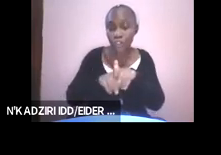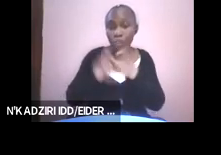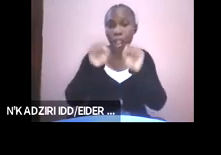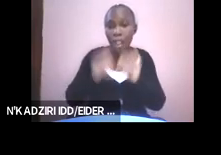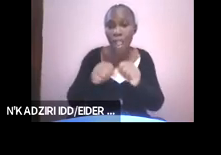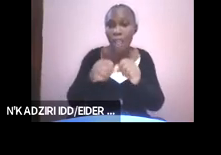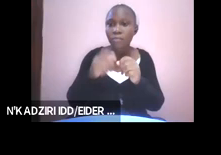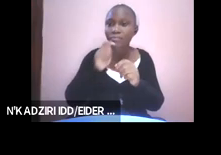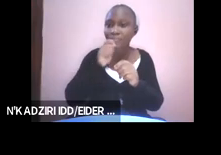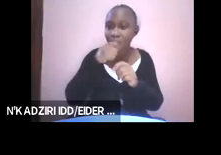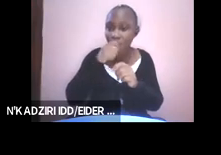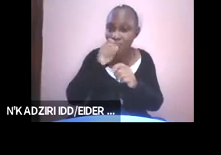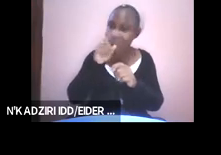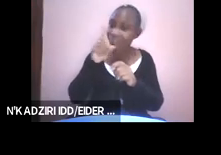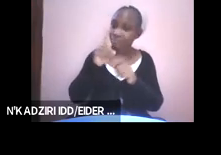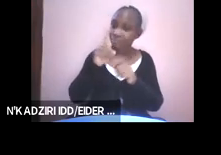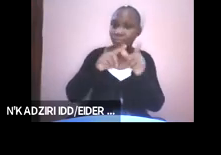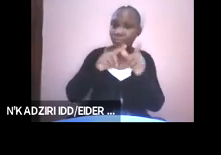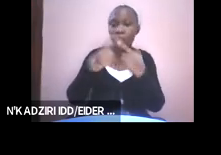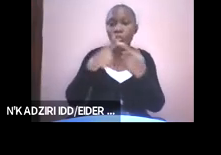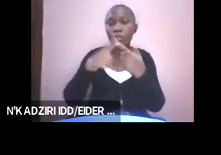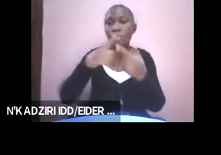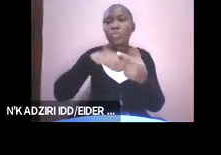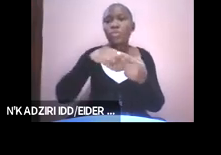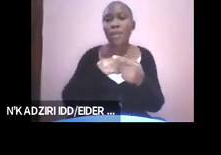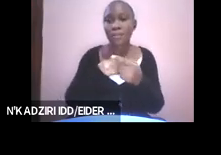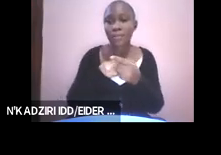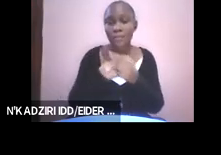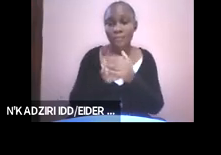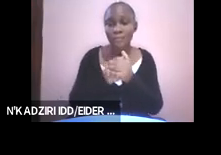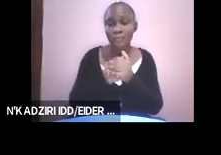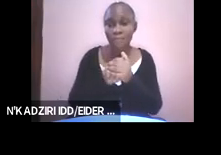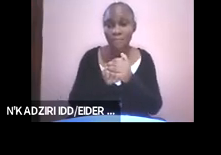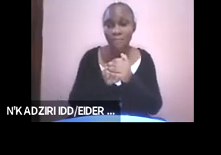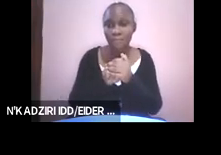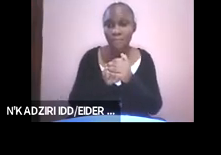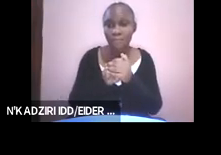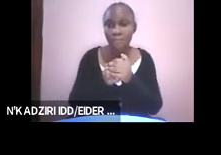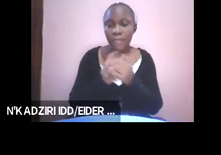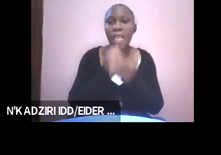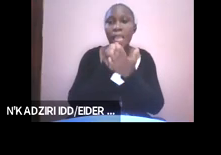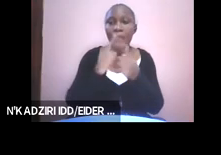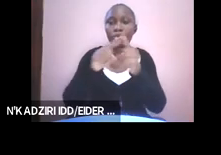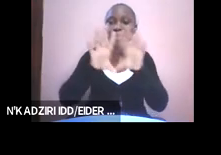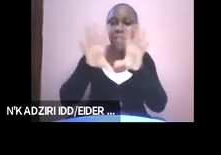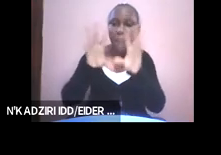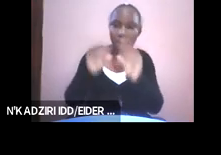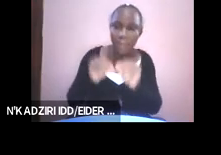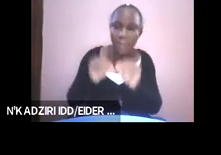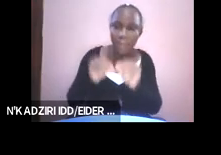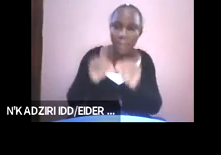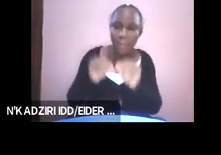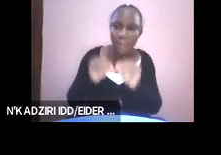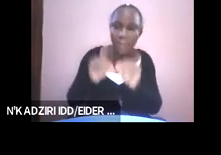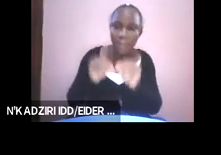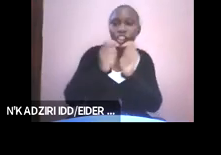and ask in French. And then Nabil can help us to summarize and translate to English, and the response can also be translated back, unless Nabil wants